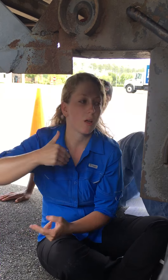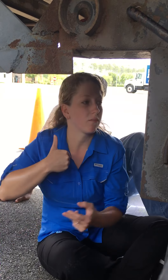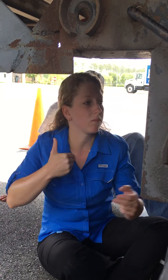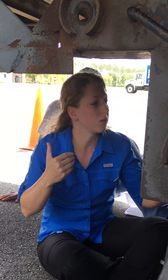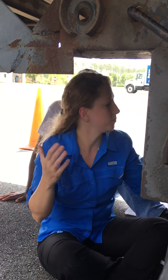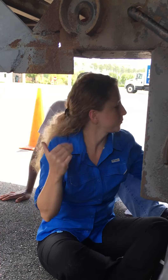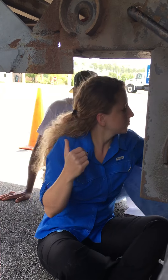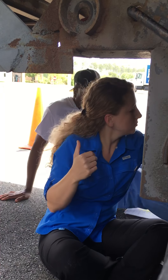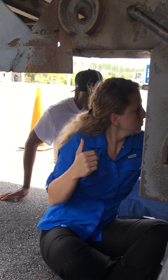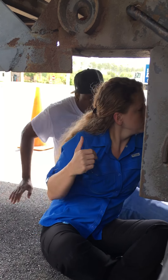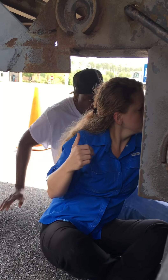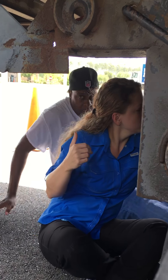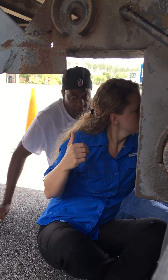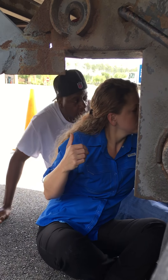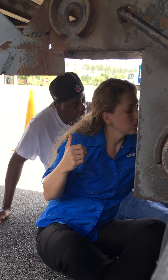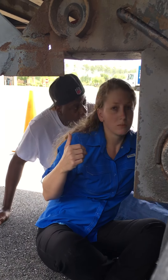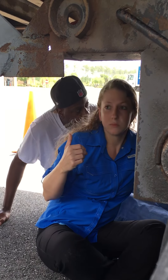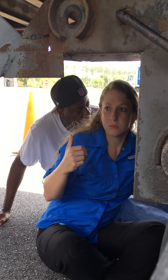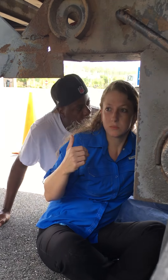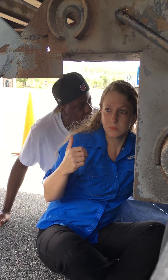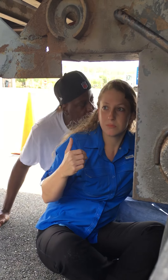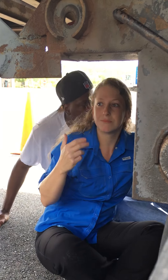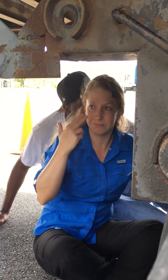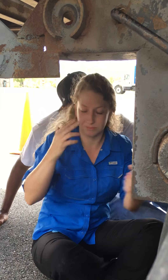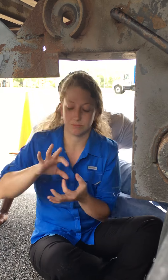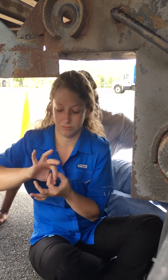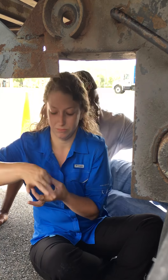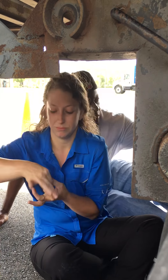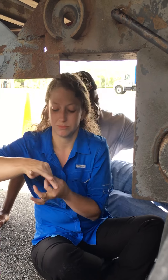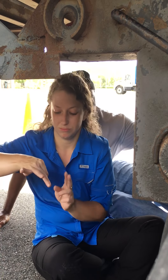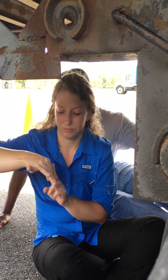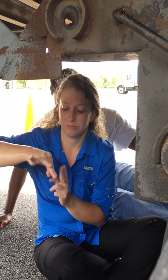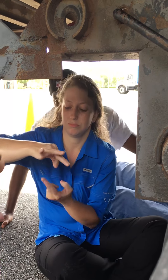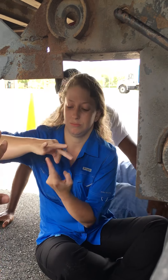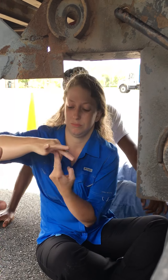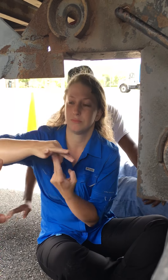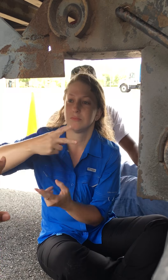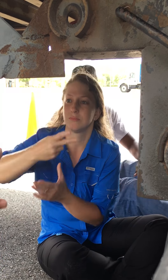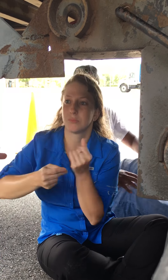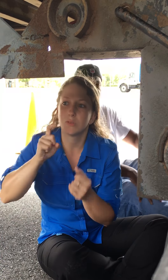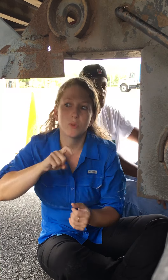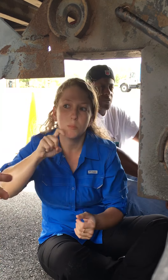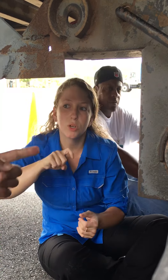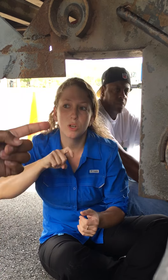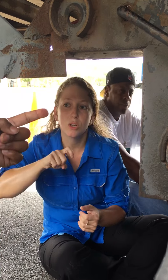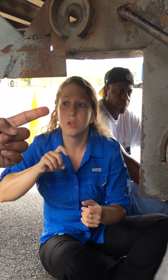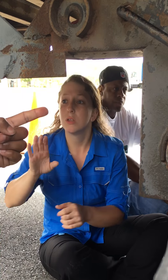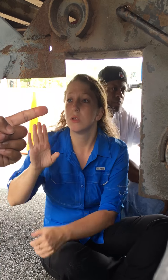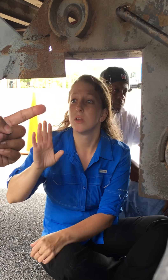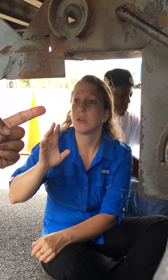another It's a little rubber piece inside the metal. Not on the rest of the truck, no. That's the bushing. Same